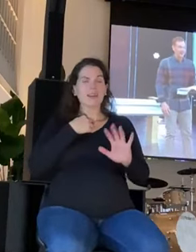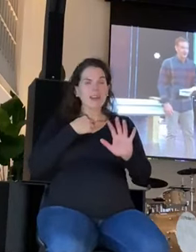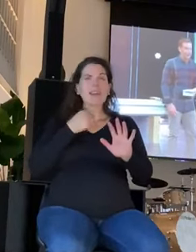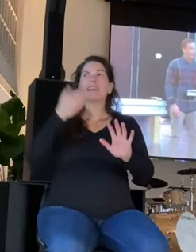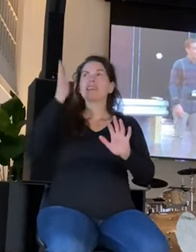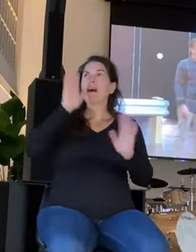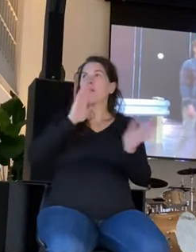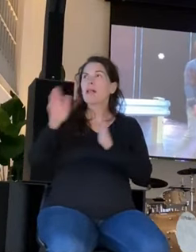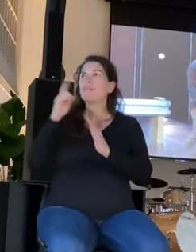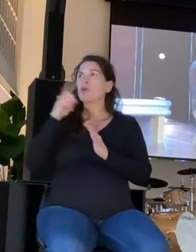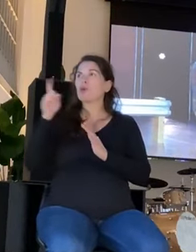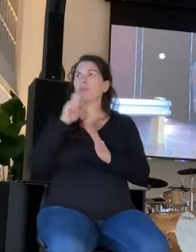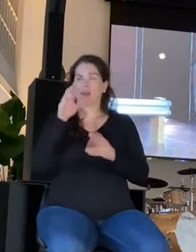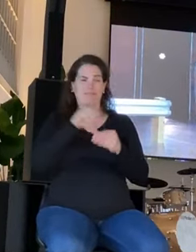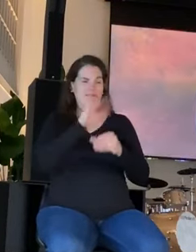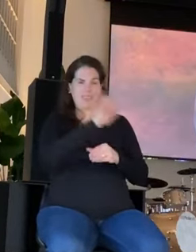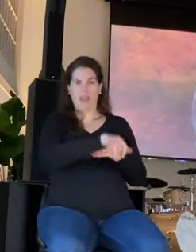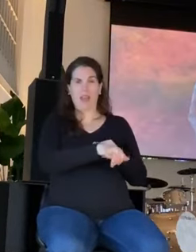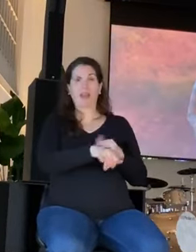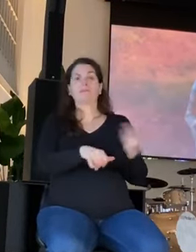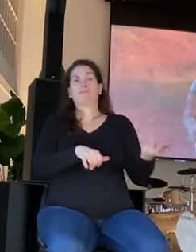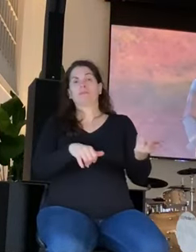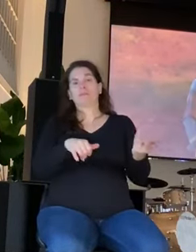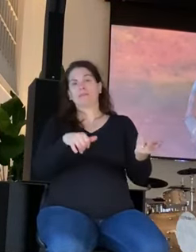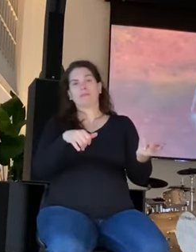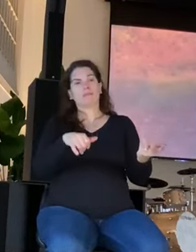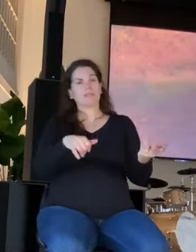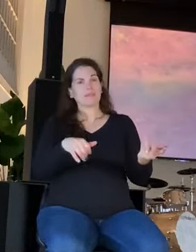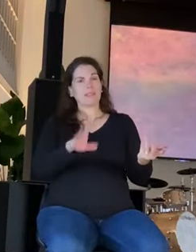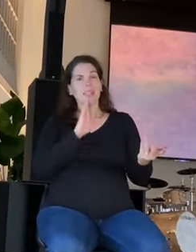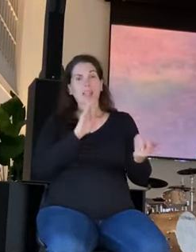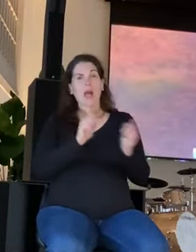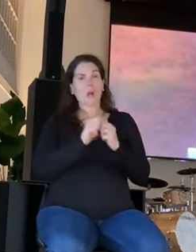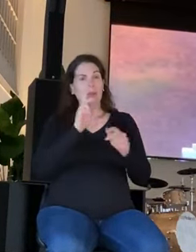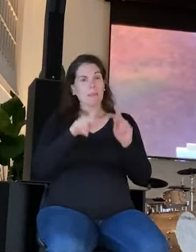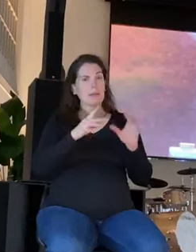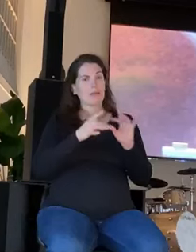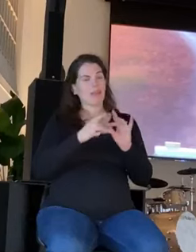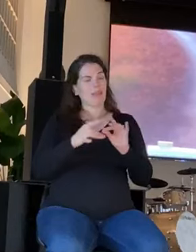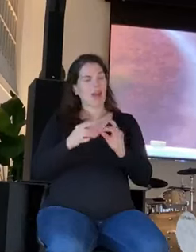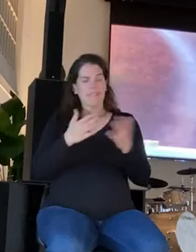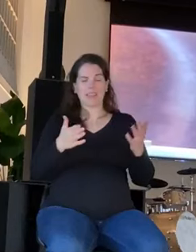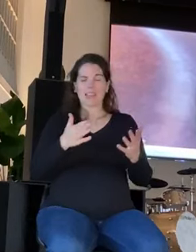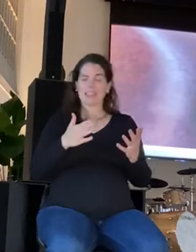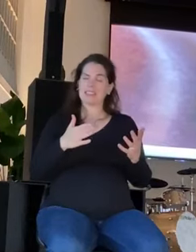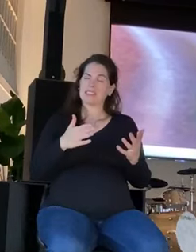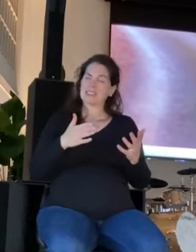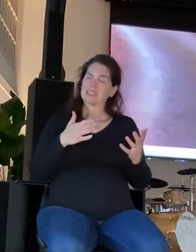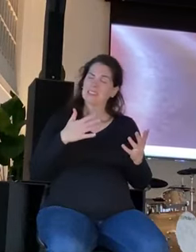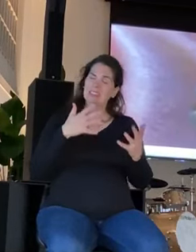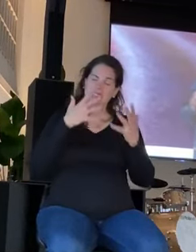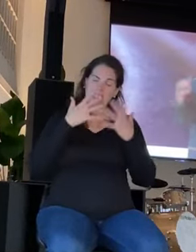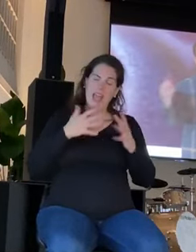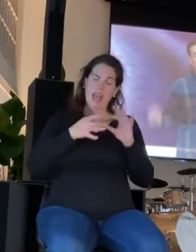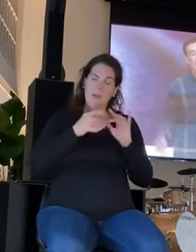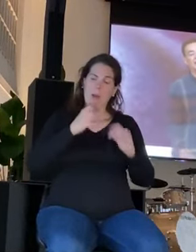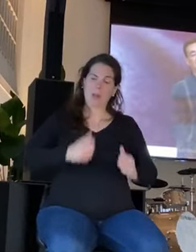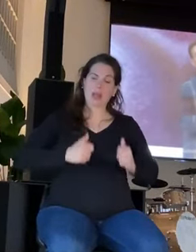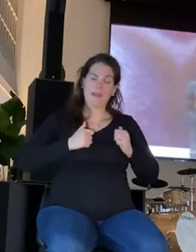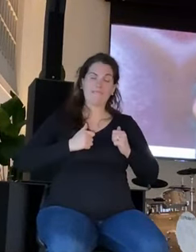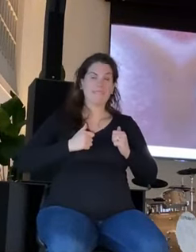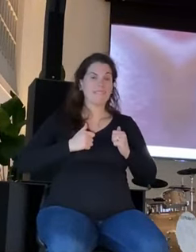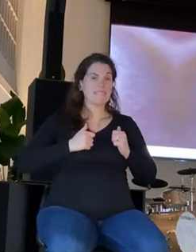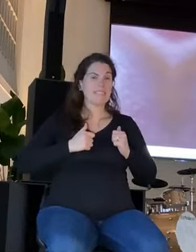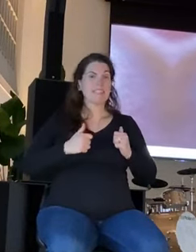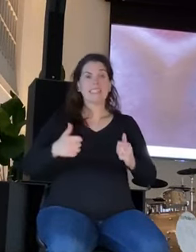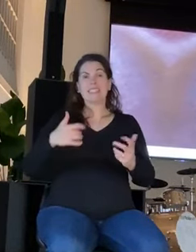has for you. And I can tell you as a pastor, I've talked to people about a lot of regrets in their life, and usually the number one regret they have ties back